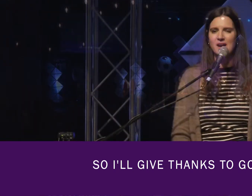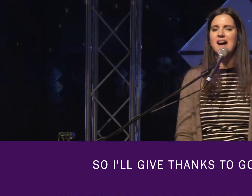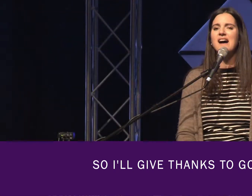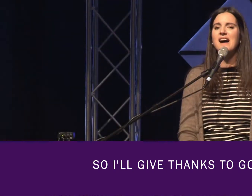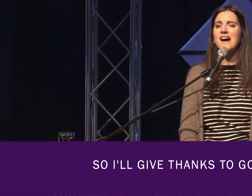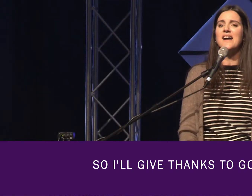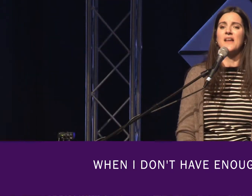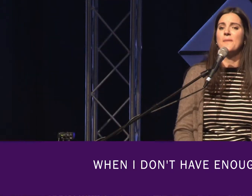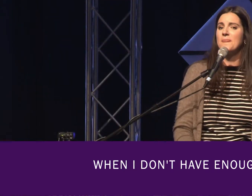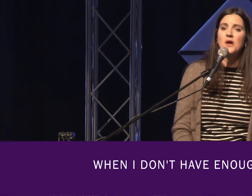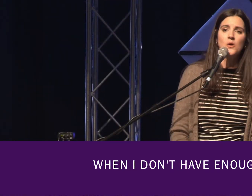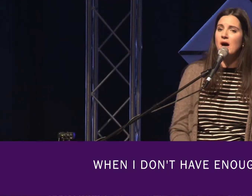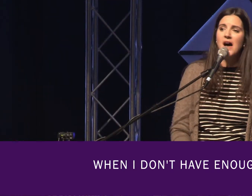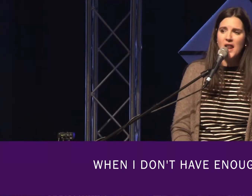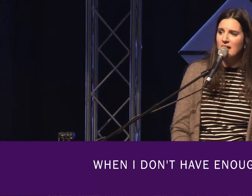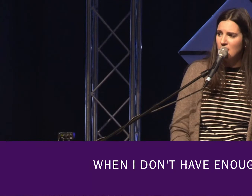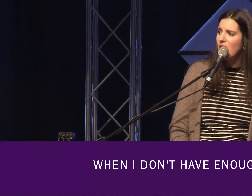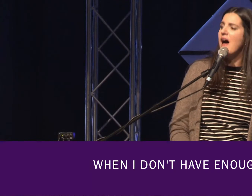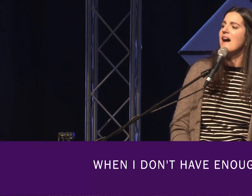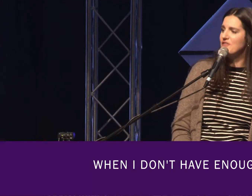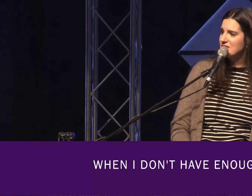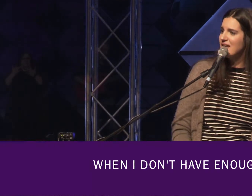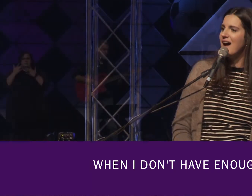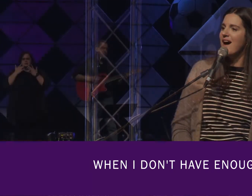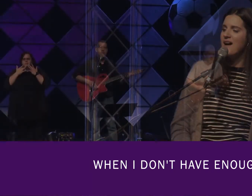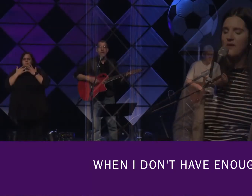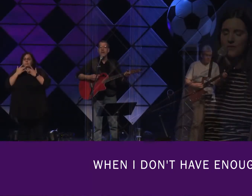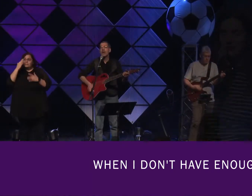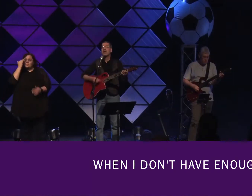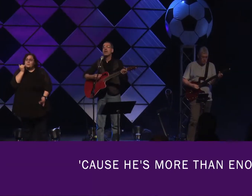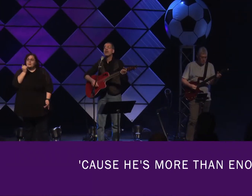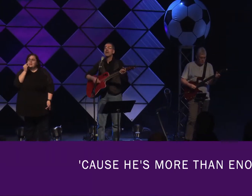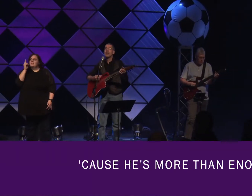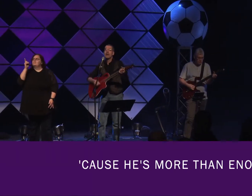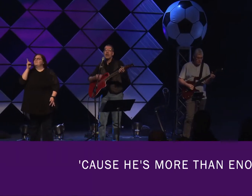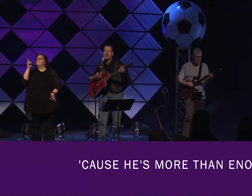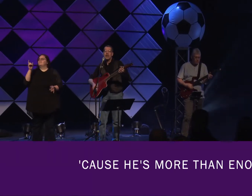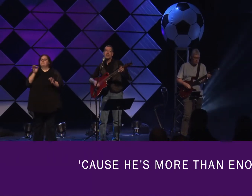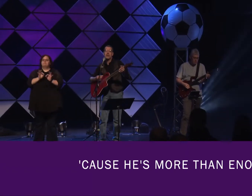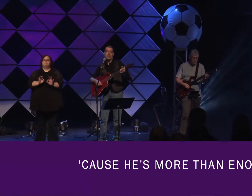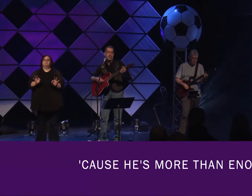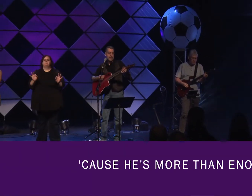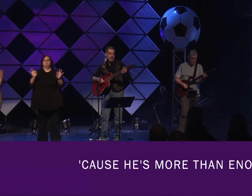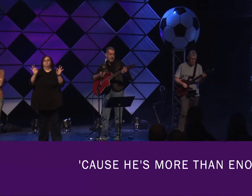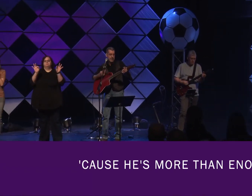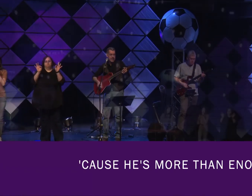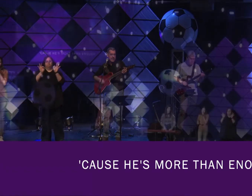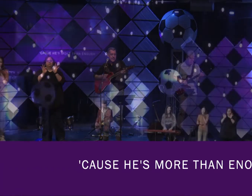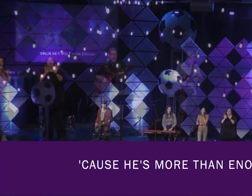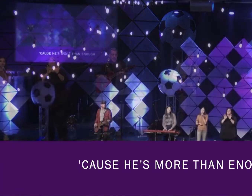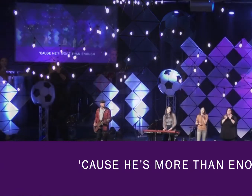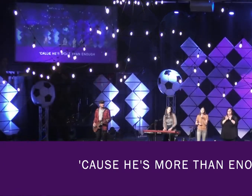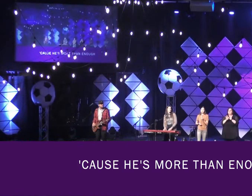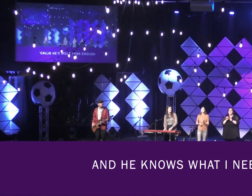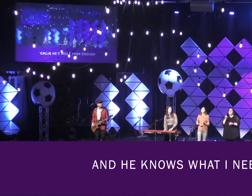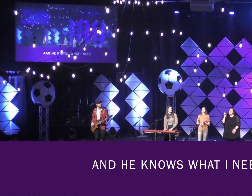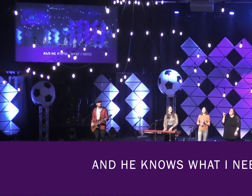to God when I don't have enough, 'cause He's more than